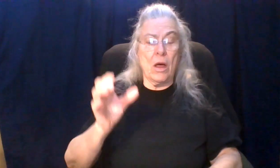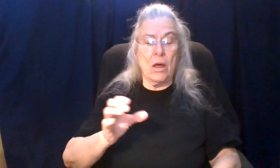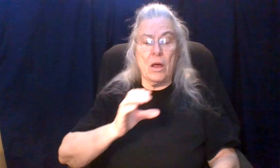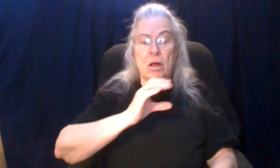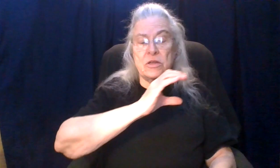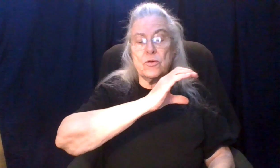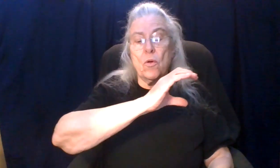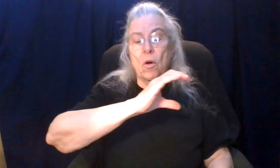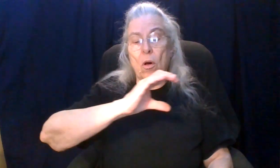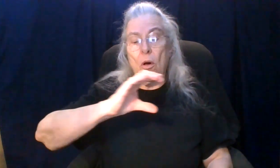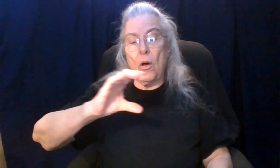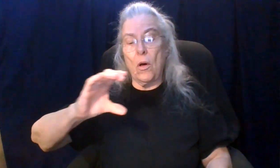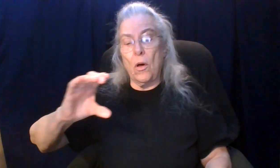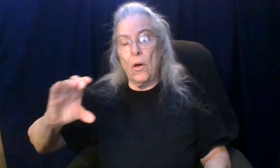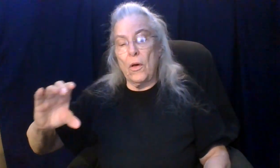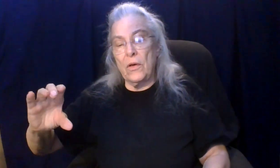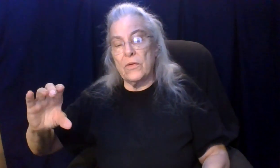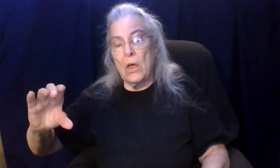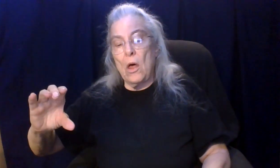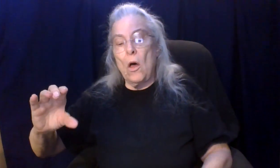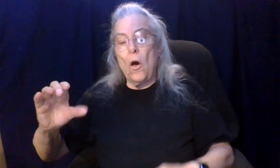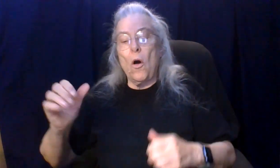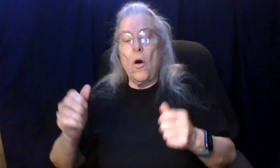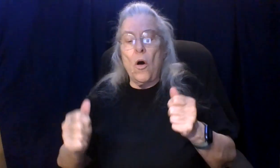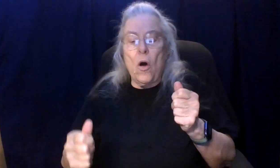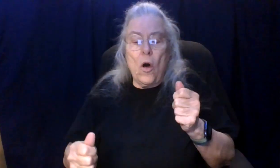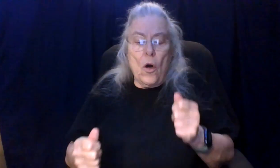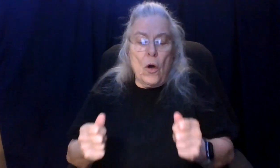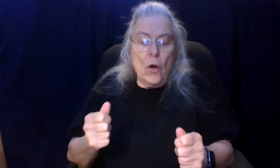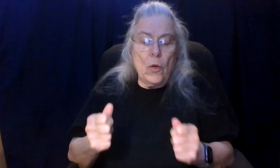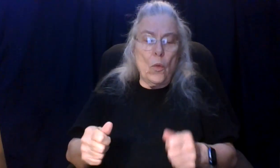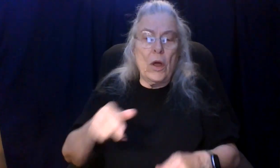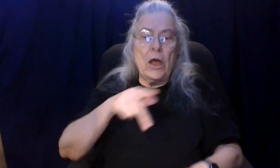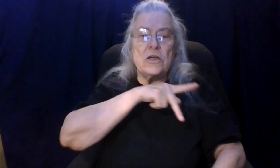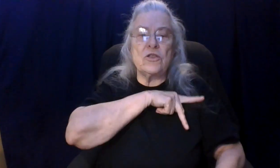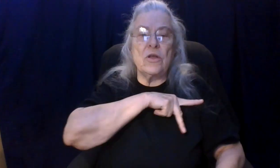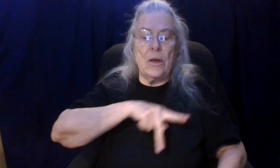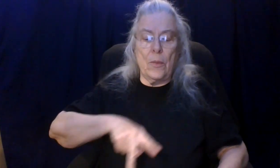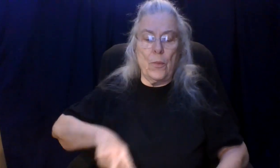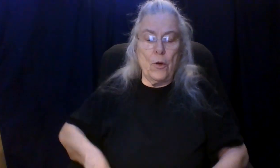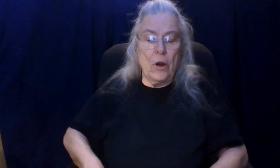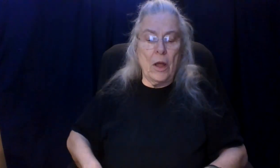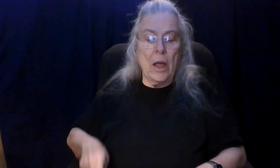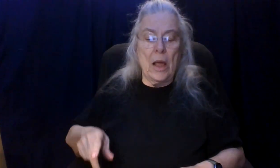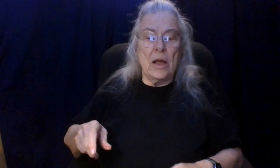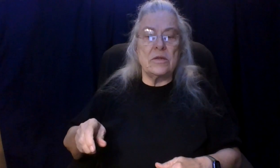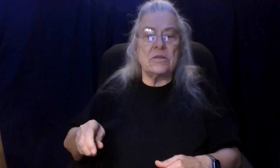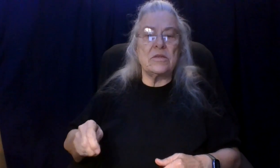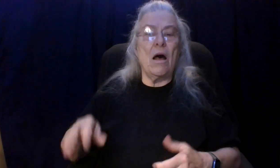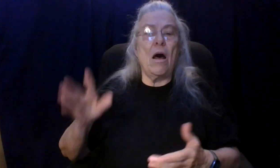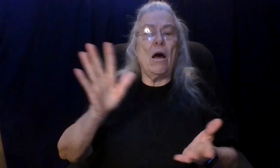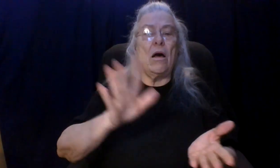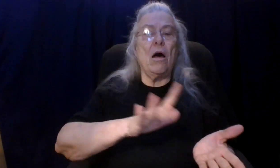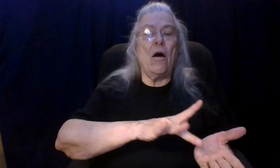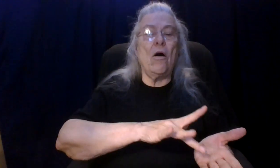wondrous scroll, on which the Prince of